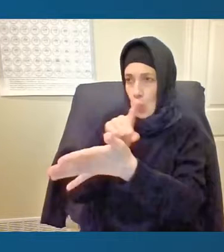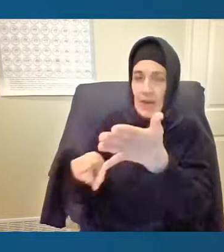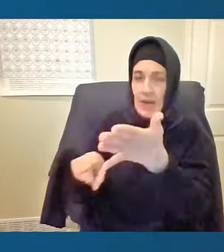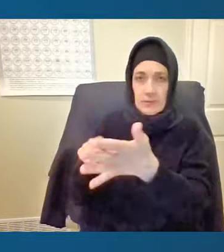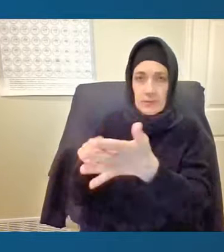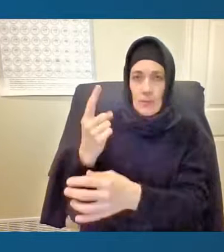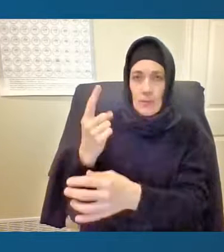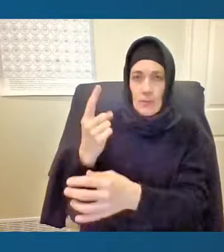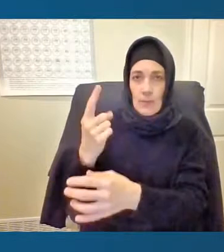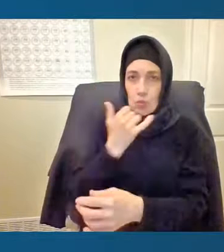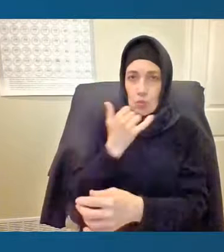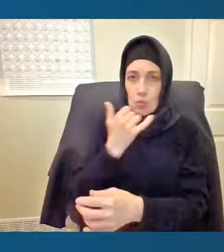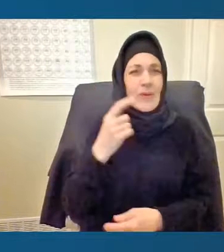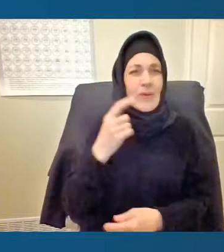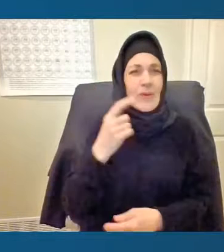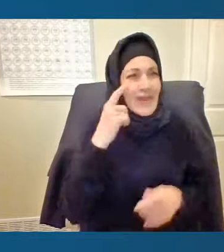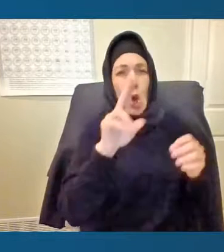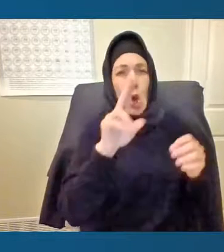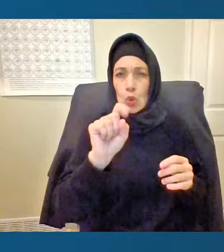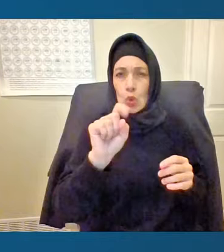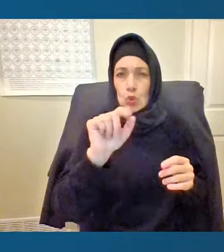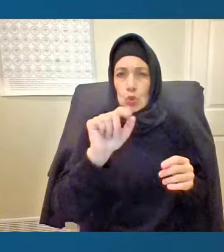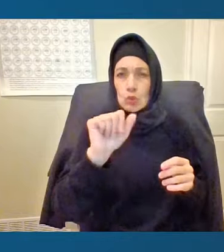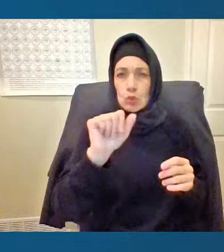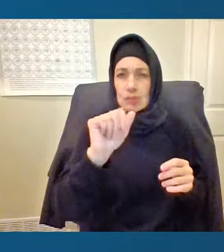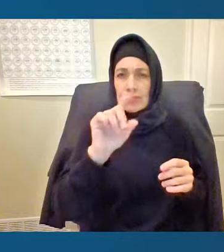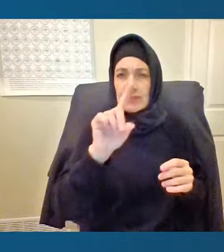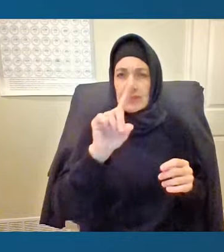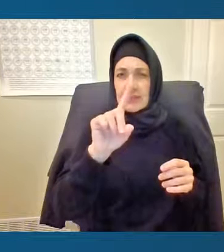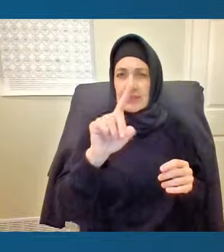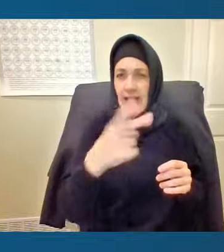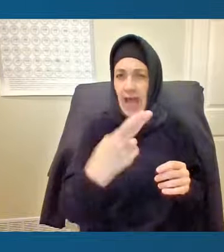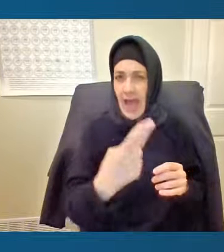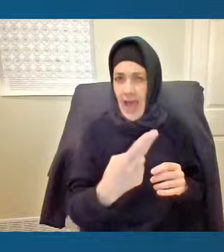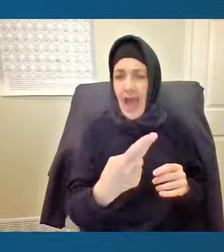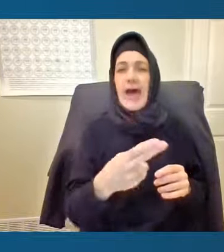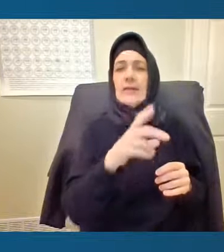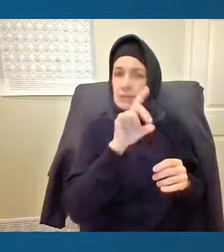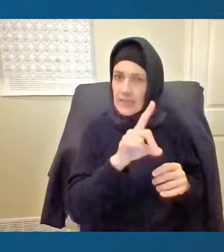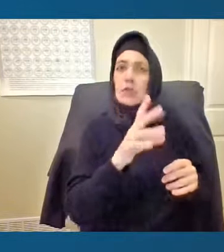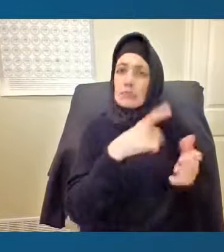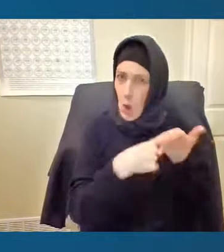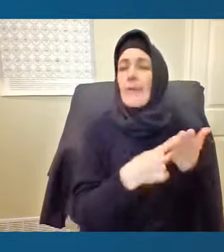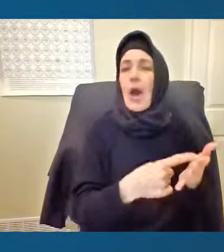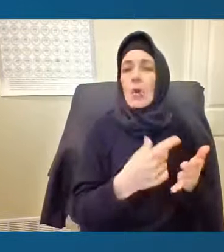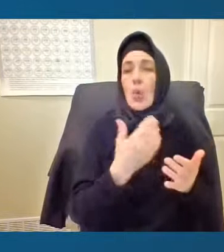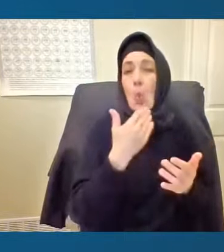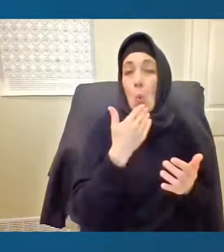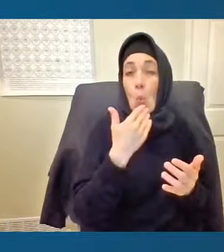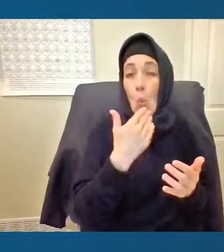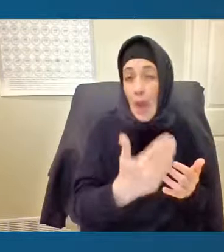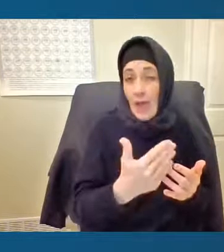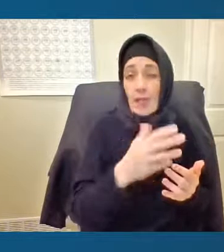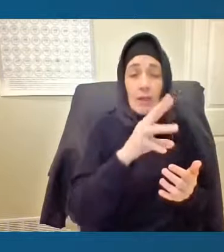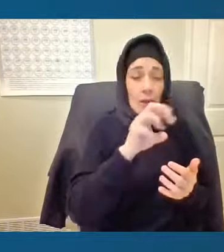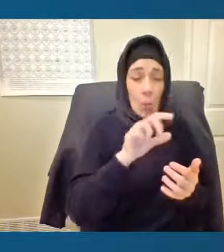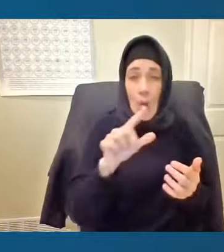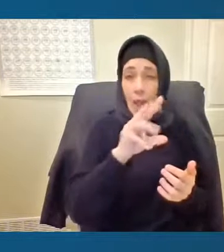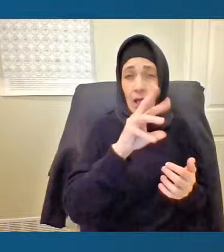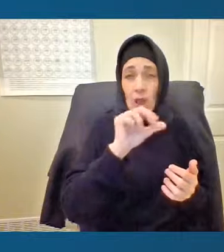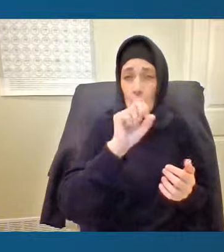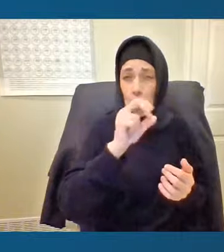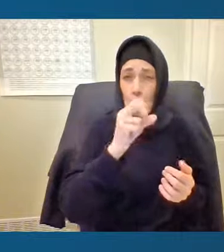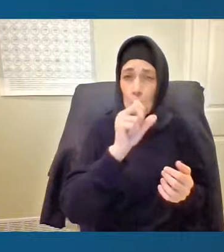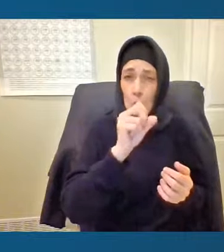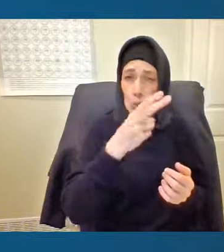On well-wishing. And well-wishing, giving advice to someone, you need to know how to give advice. I mean, you can't just be walking up to people